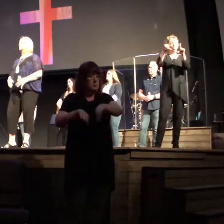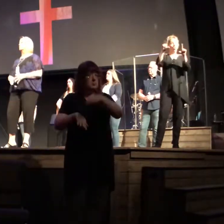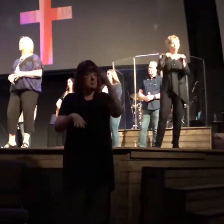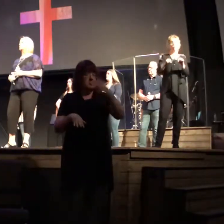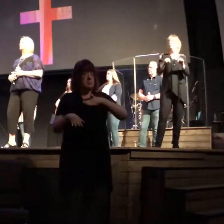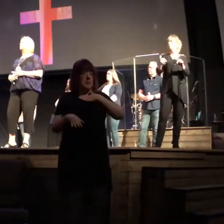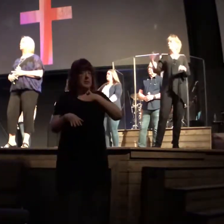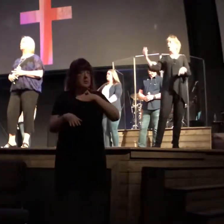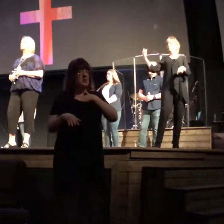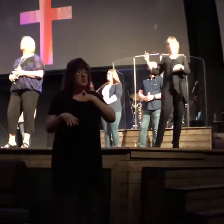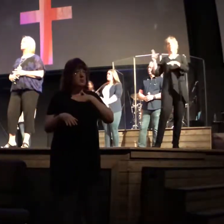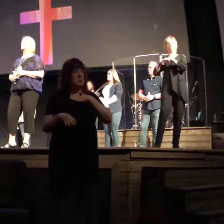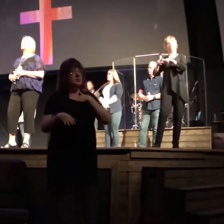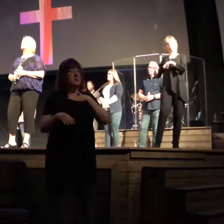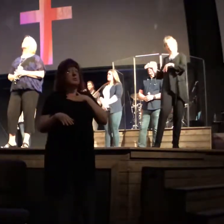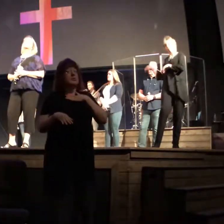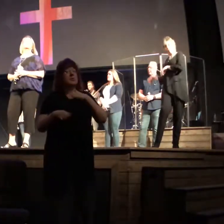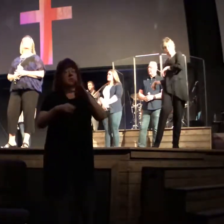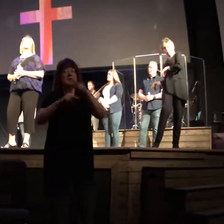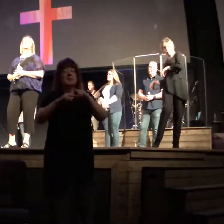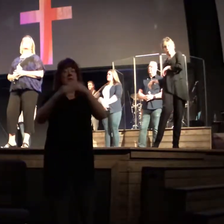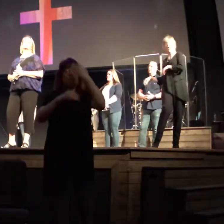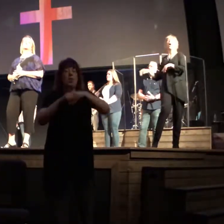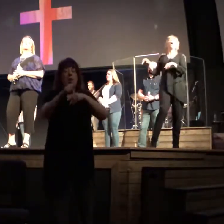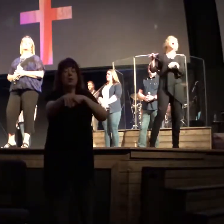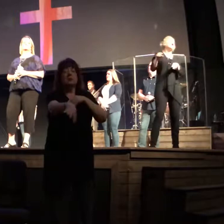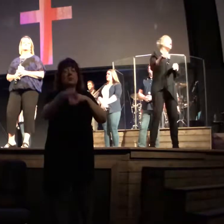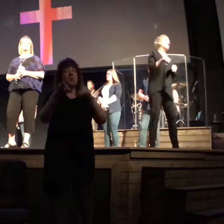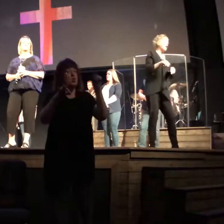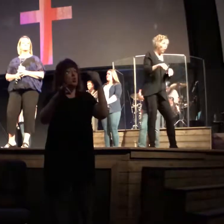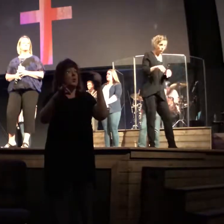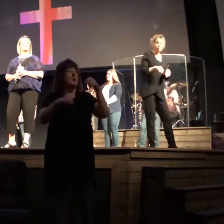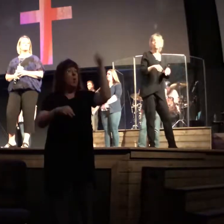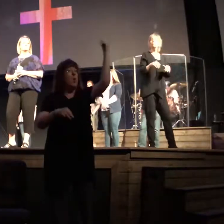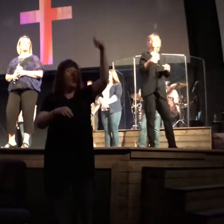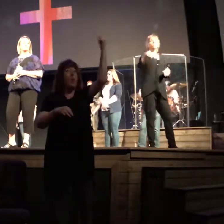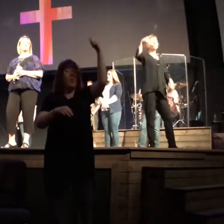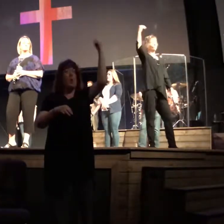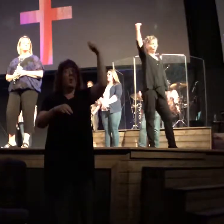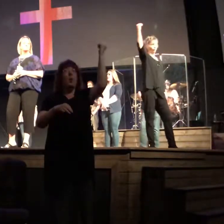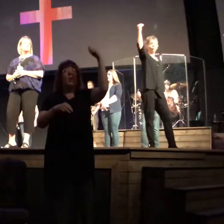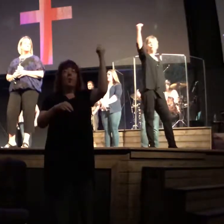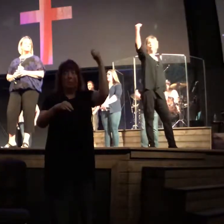these out? Reach in the seat back in front of you, take one of these out. Everybody hold it up.